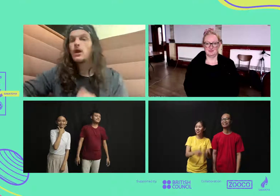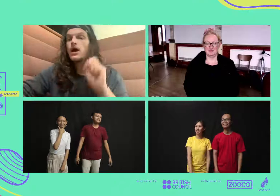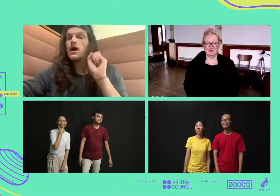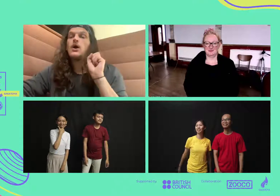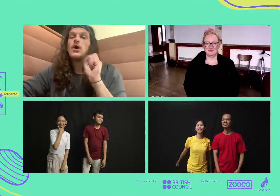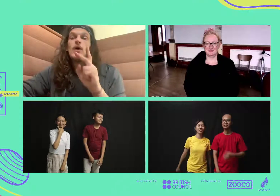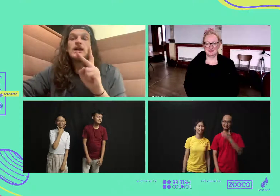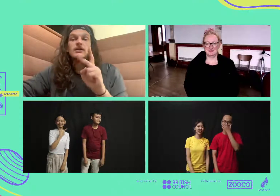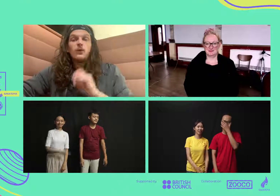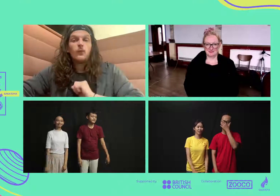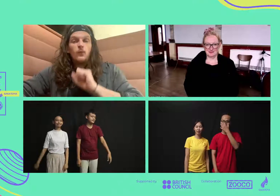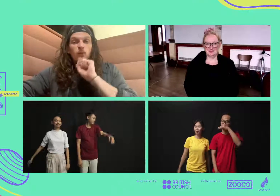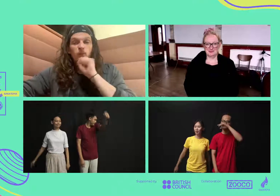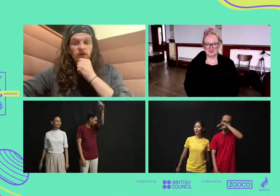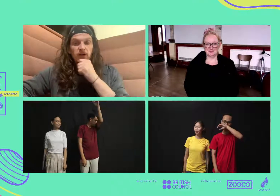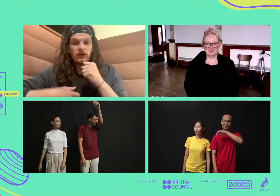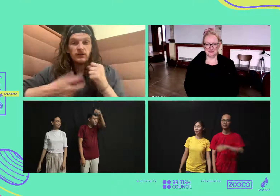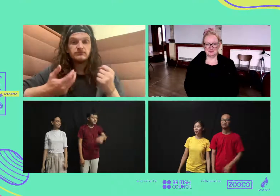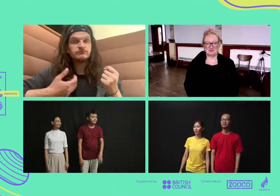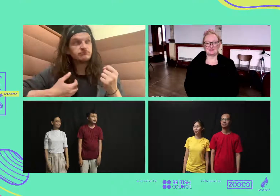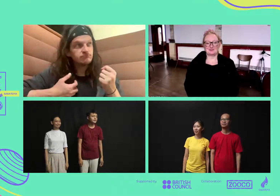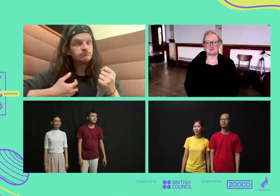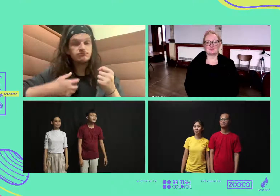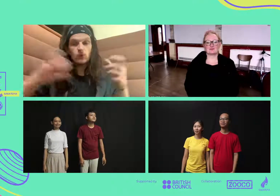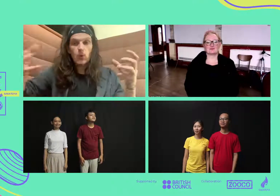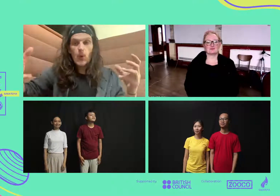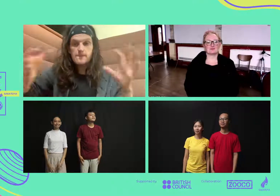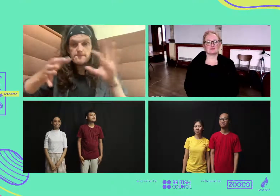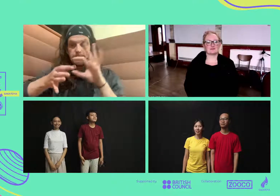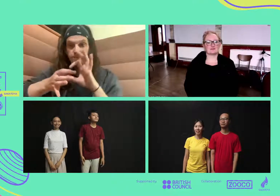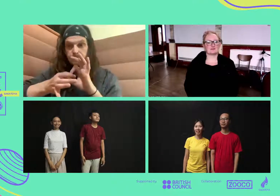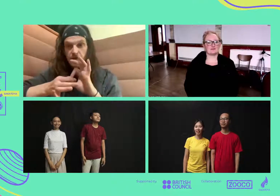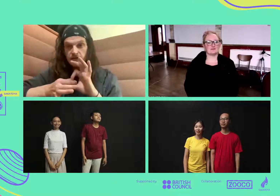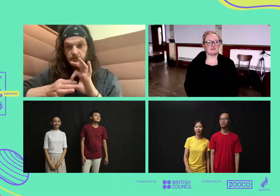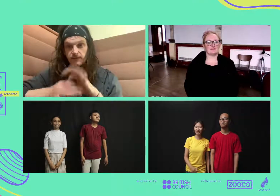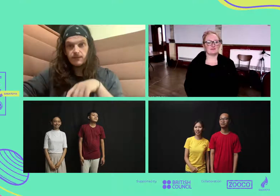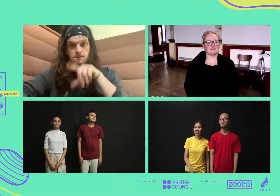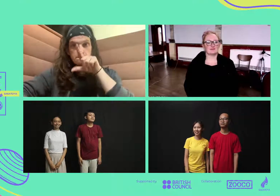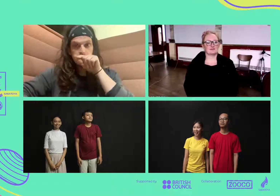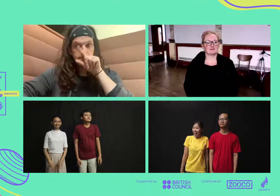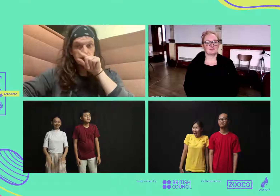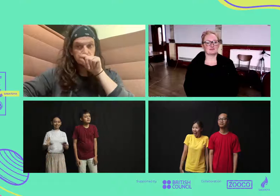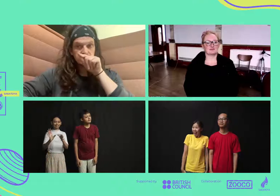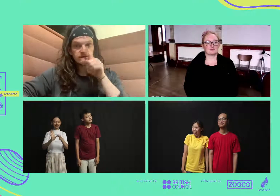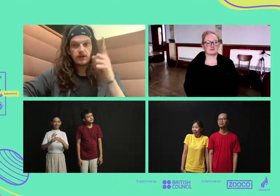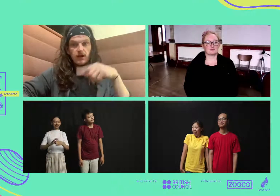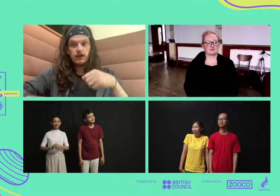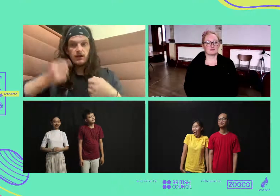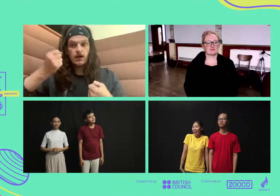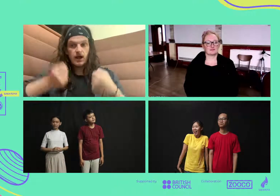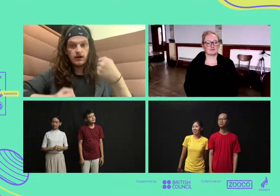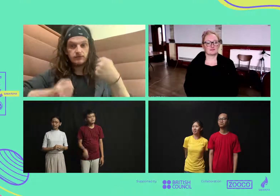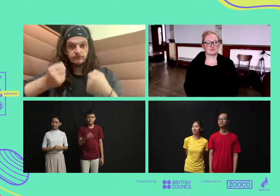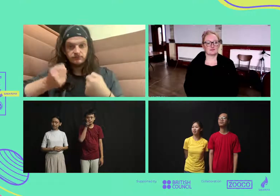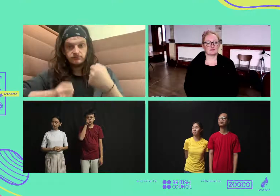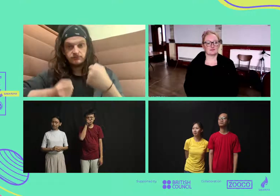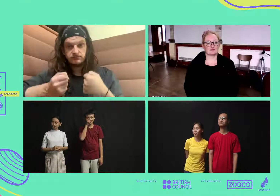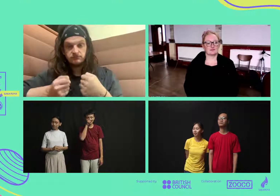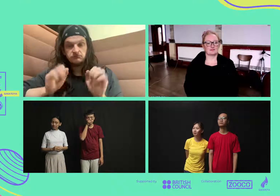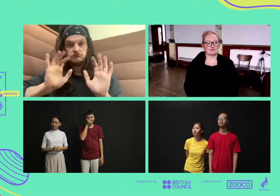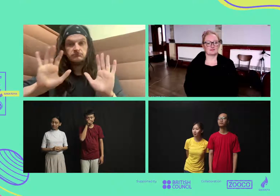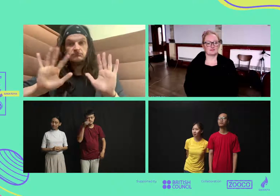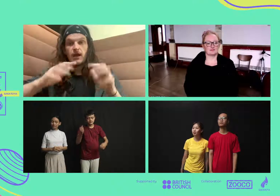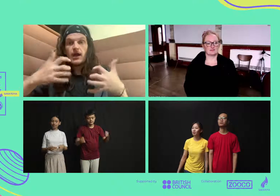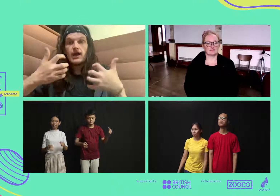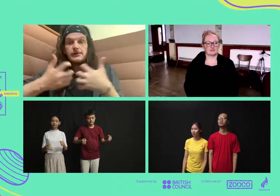Good. That's great. Okay. So we're now going to combine the